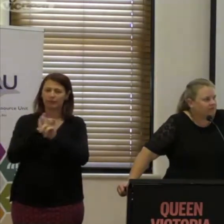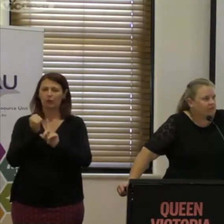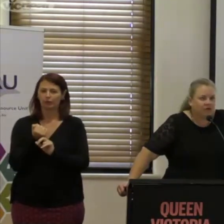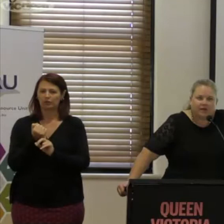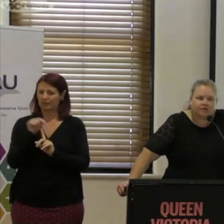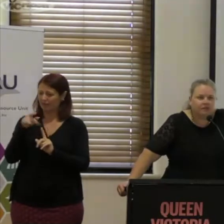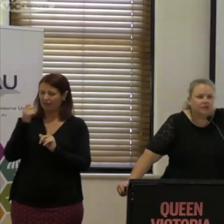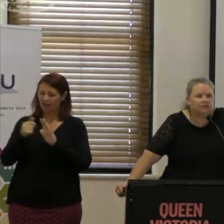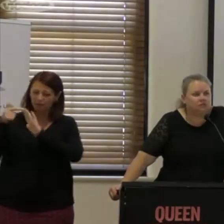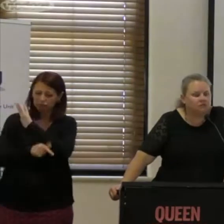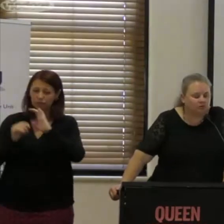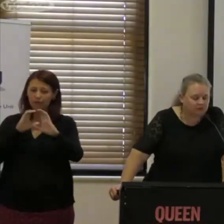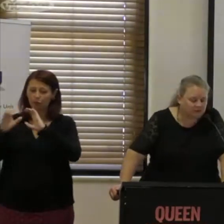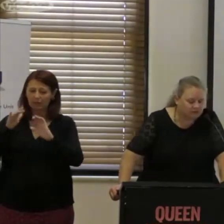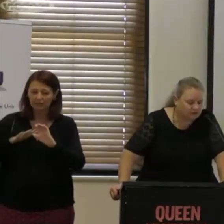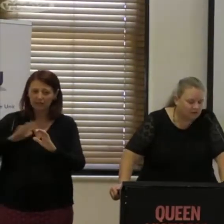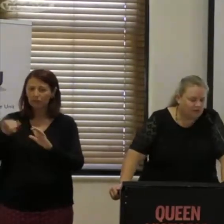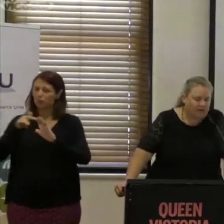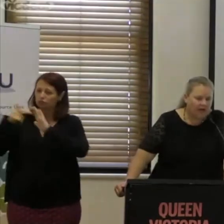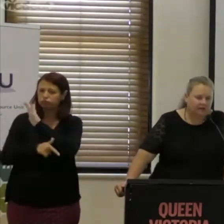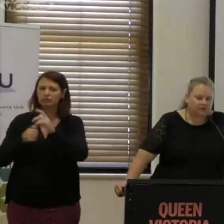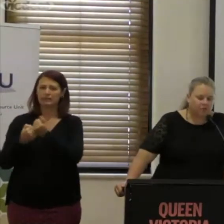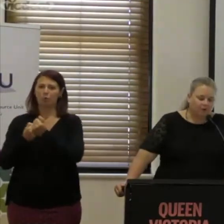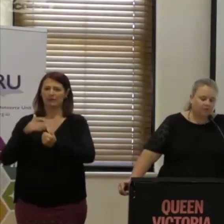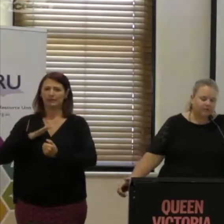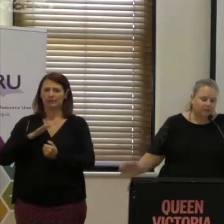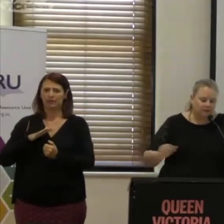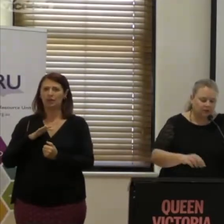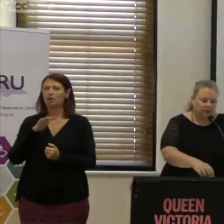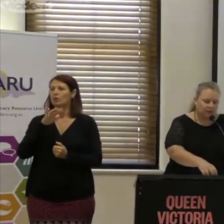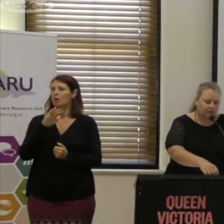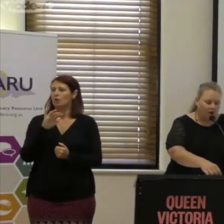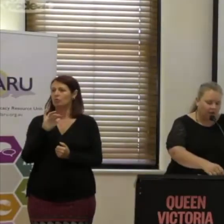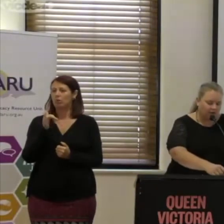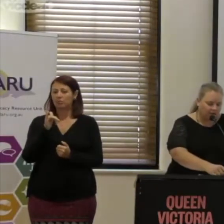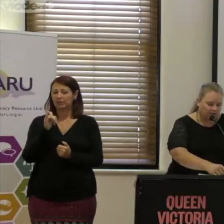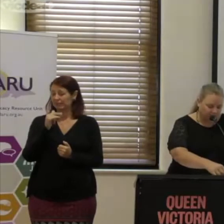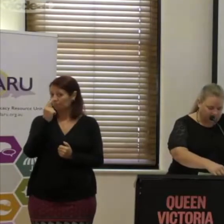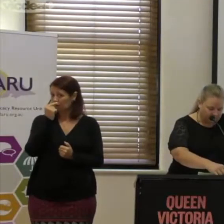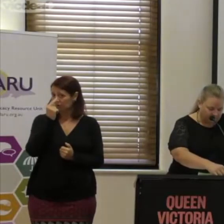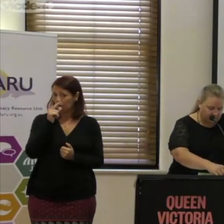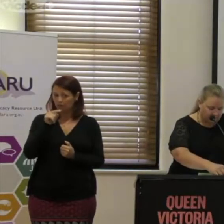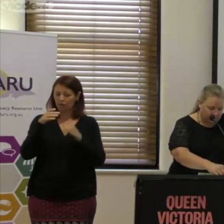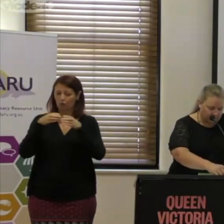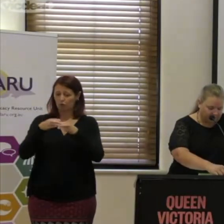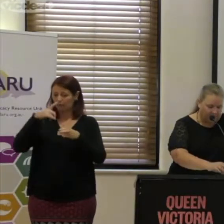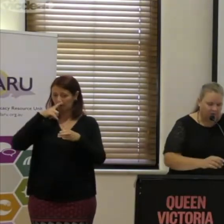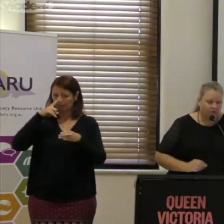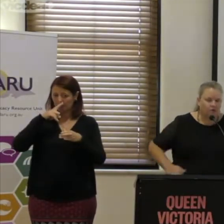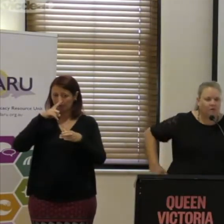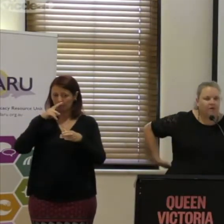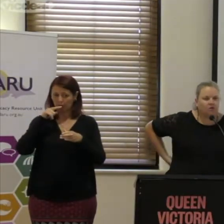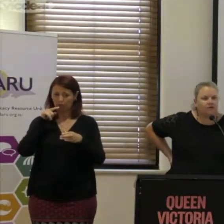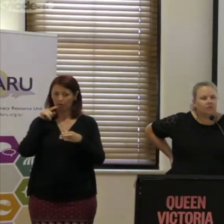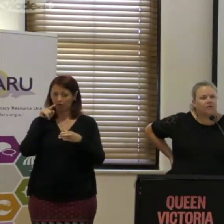intensive communication needs or support needs. And so probably it's highly likely that the group of people that